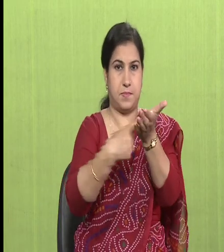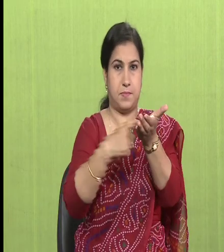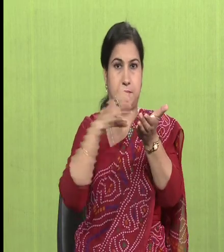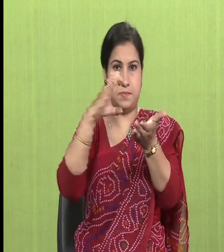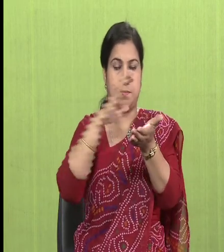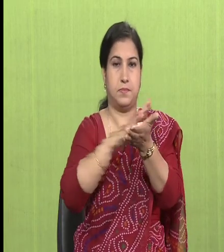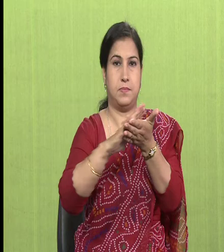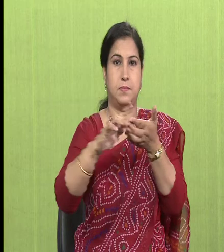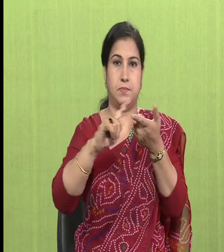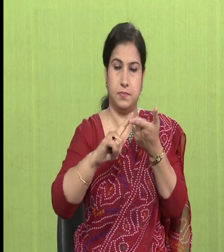excavation.